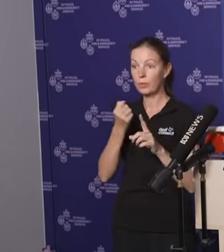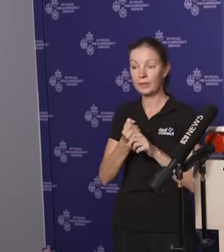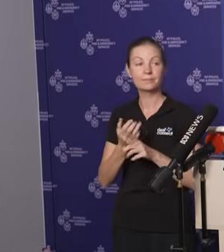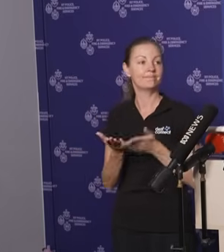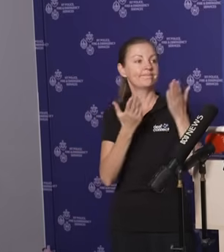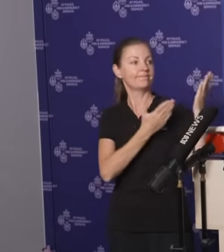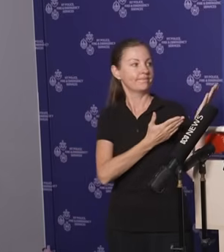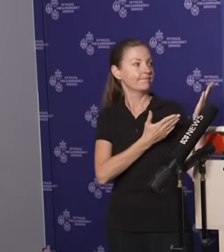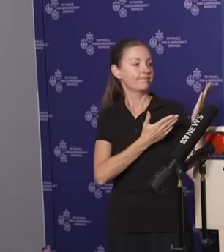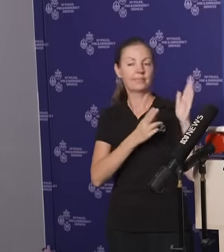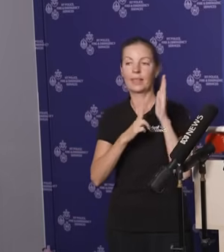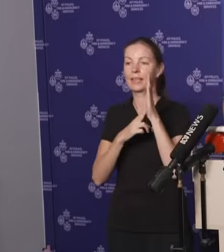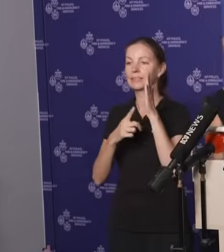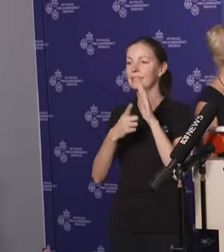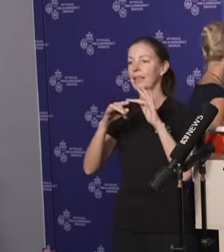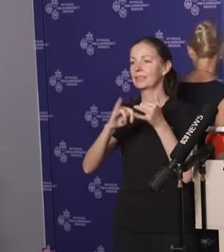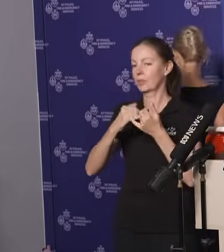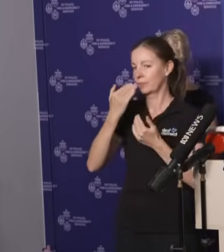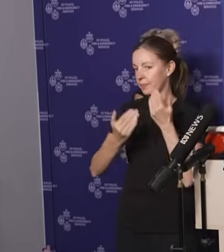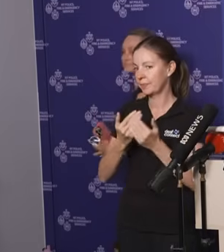that. Yep.